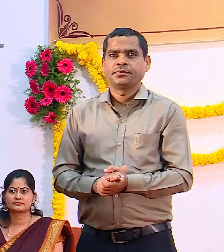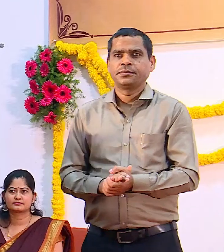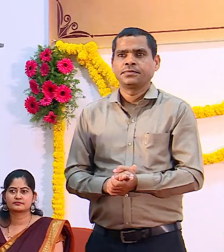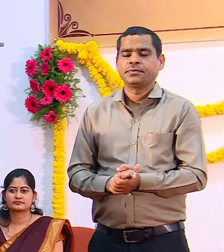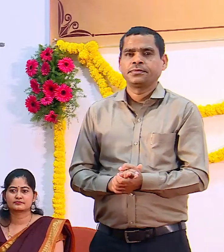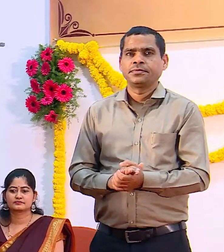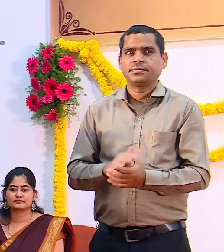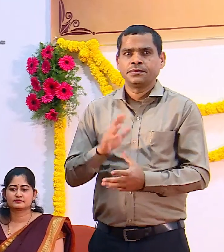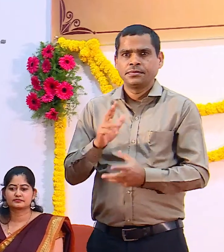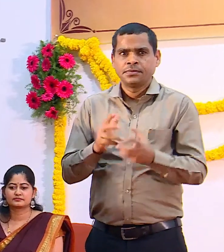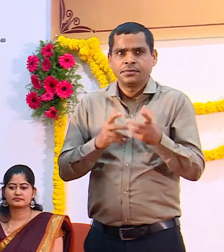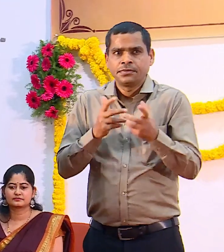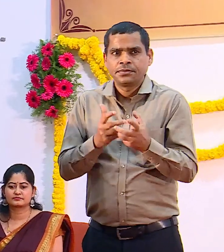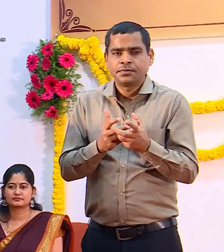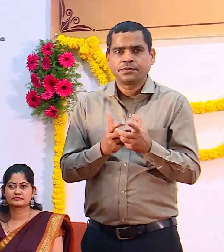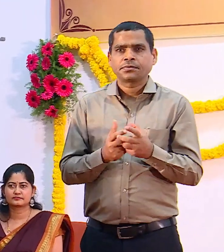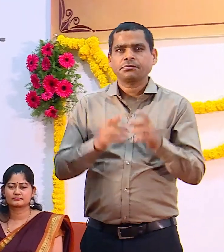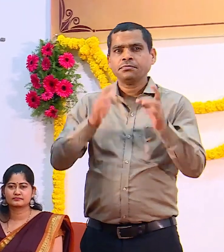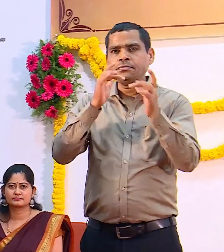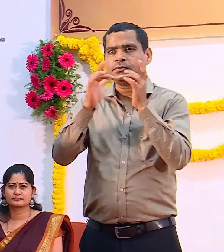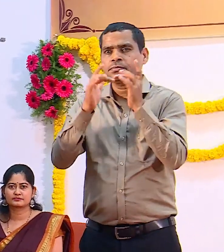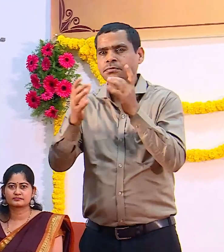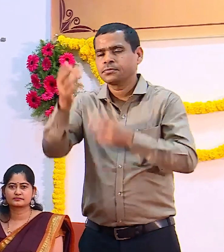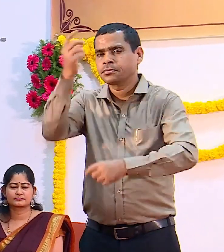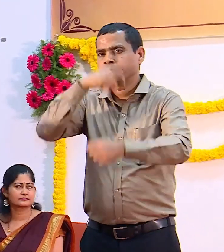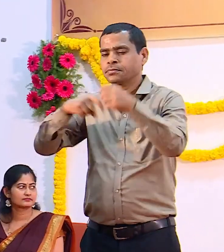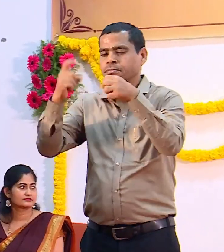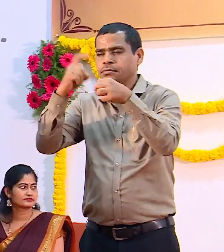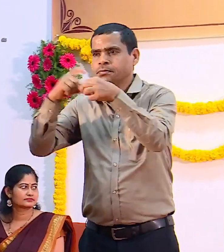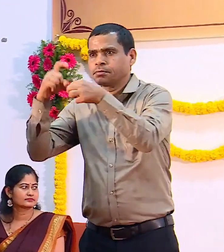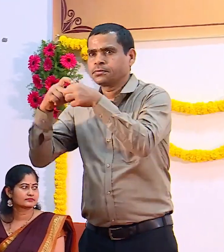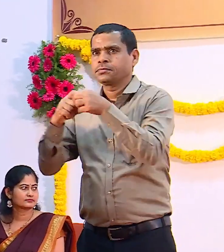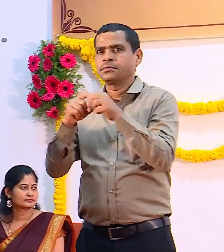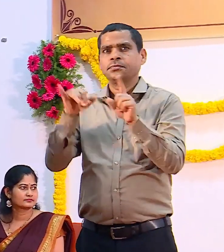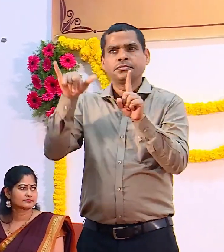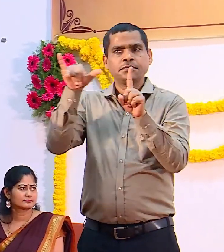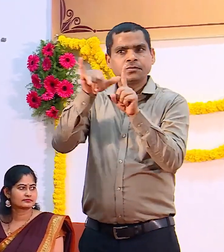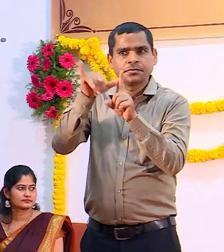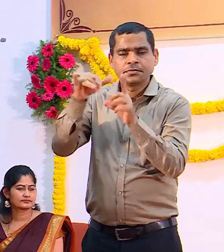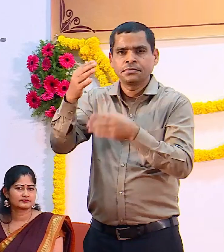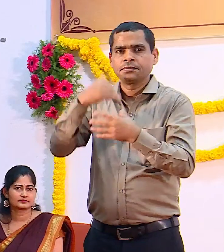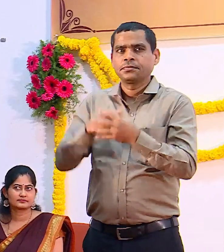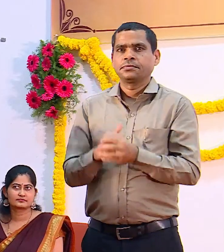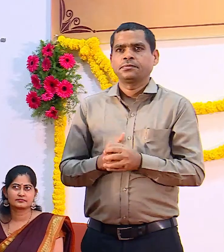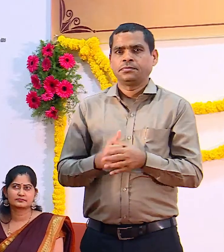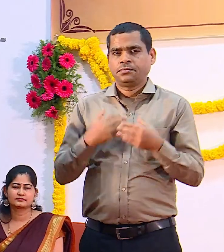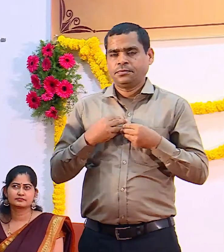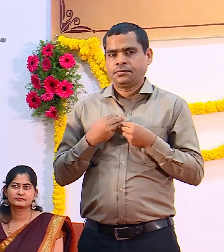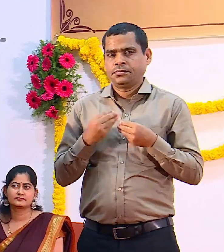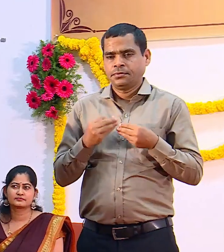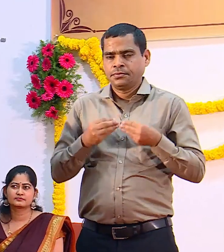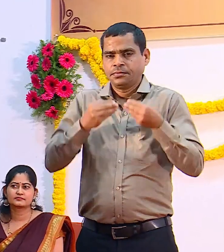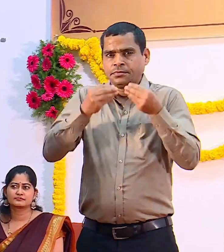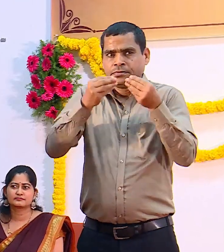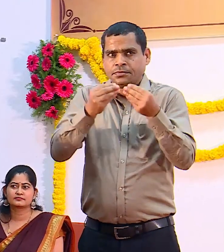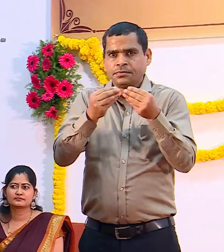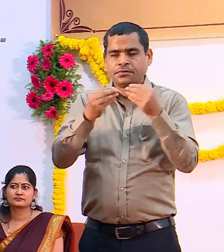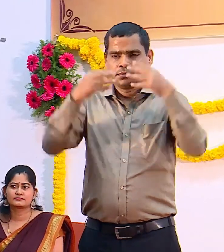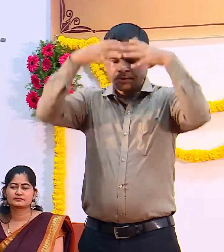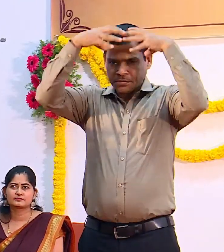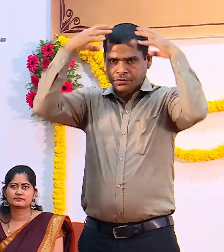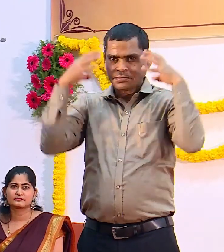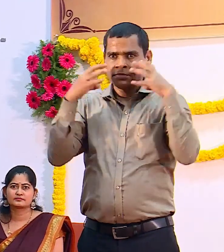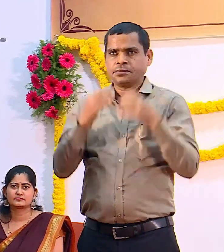and all those who are collected online. So first of all, I would like to compliment Aish for